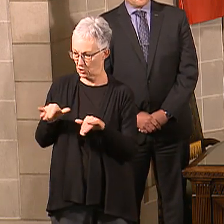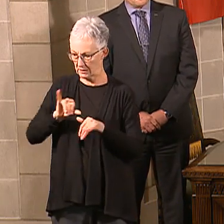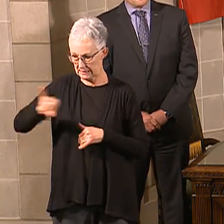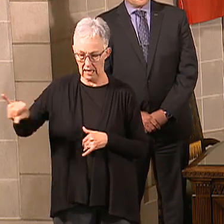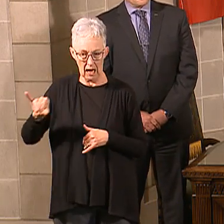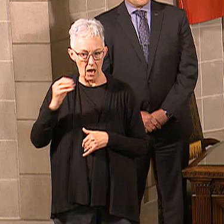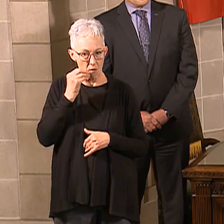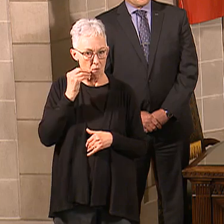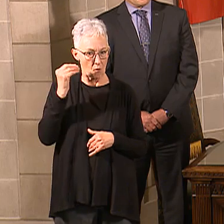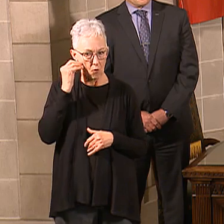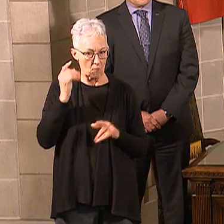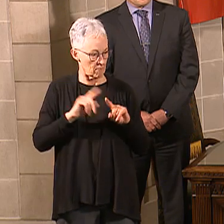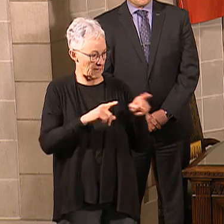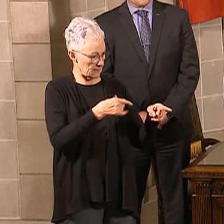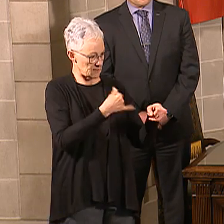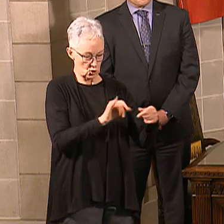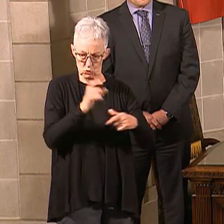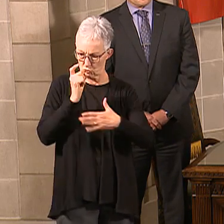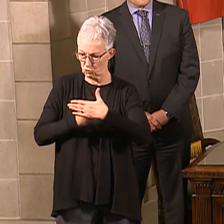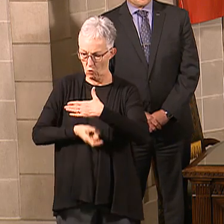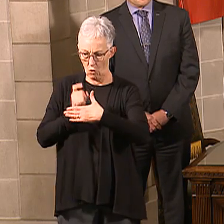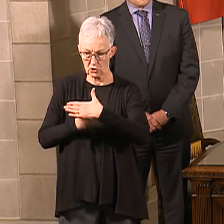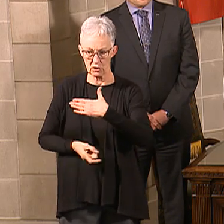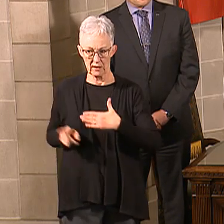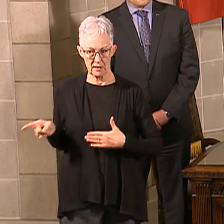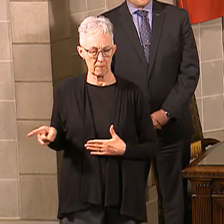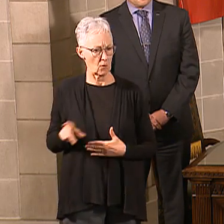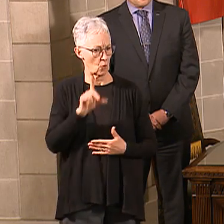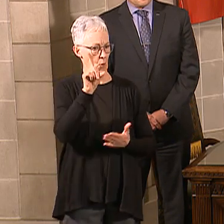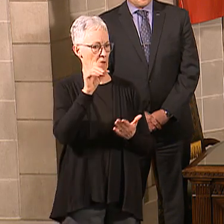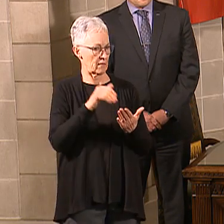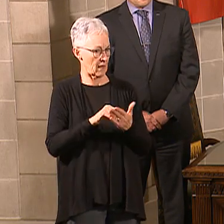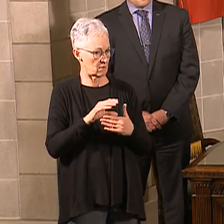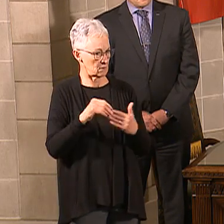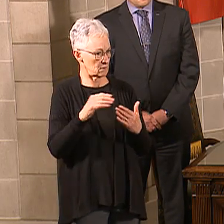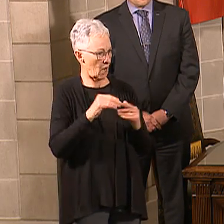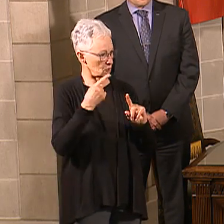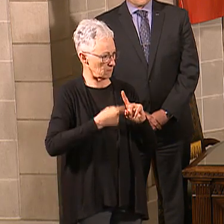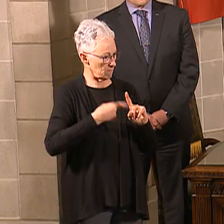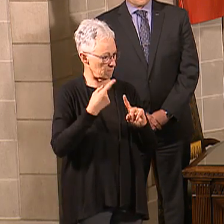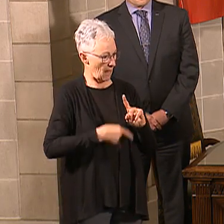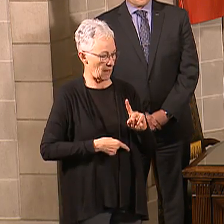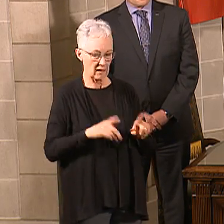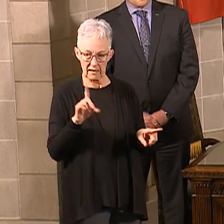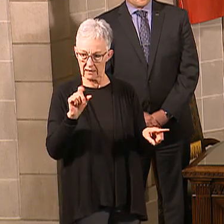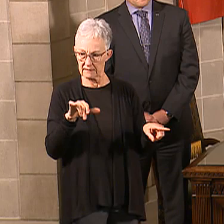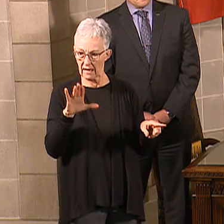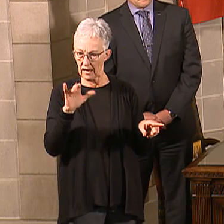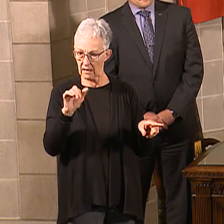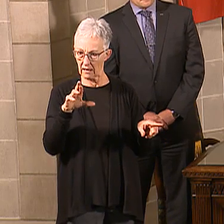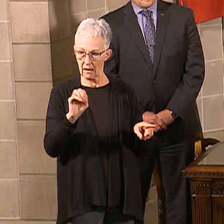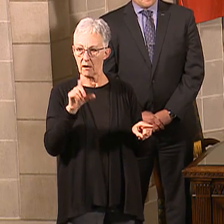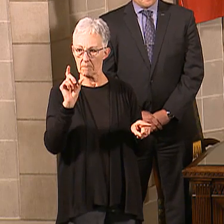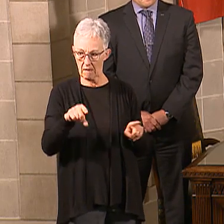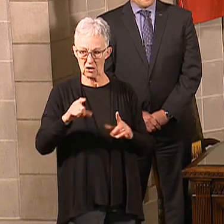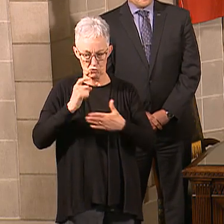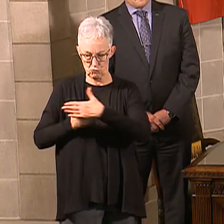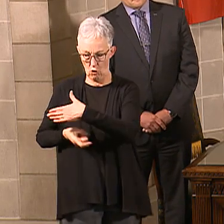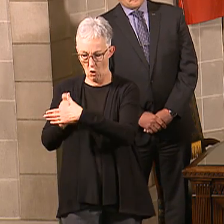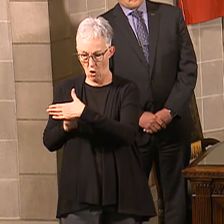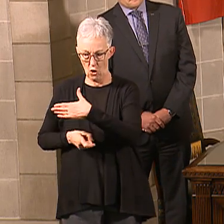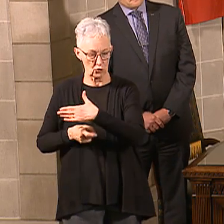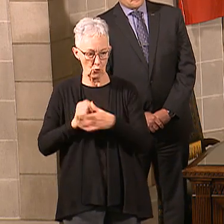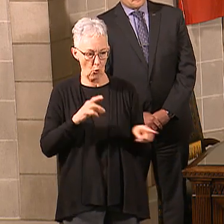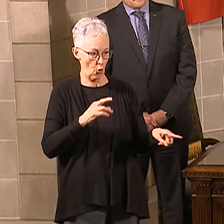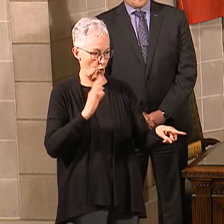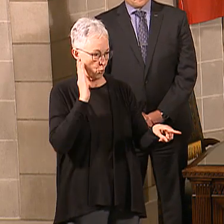charged in the neighborhood of $1,000 a month for childcare they're no longer receiving. Daycares have to do this, otherwise they could go out of business. Is there any relief